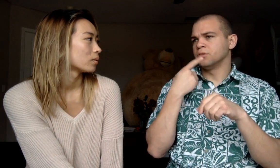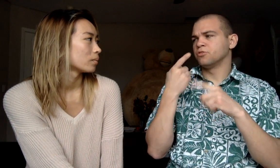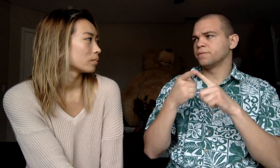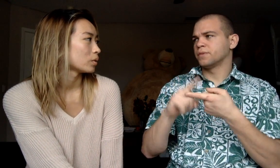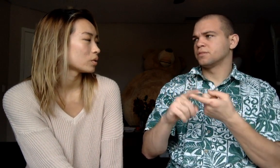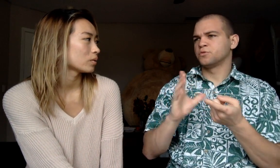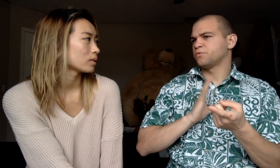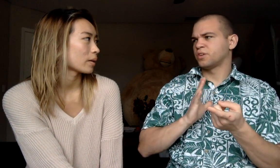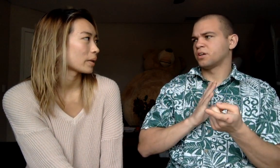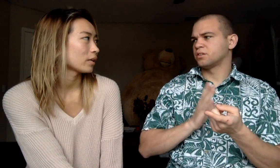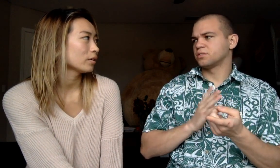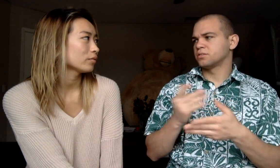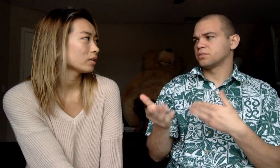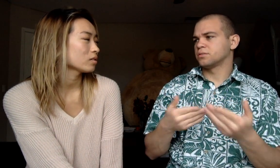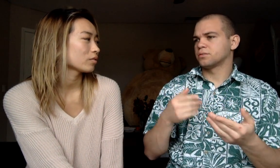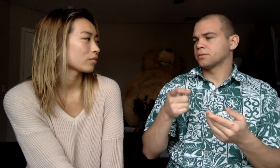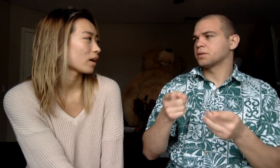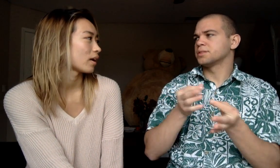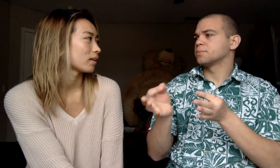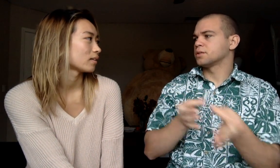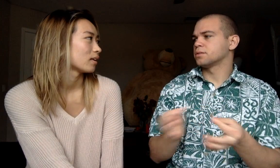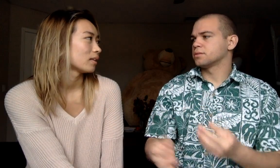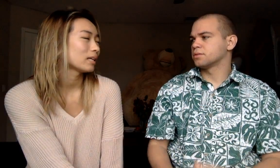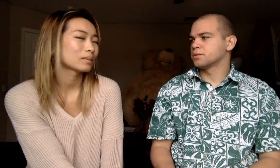Most of the time my hearing friends are fine. They explain.